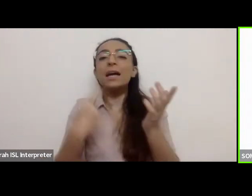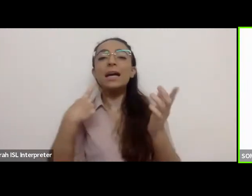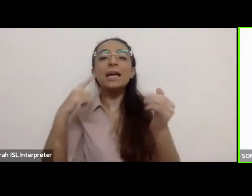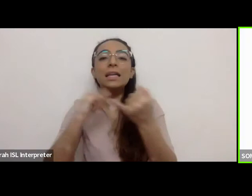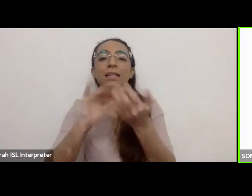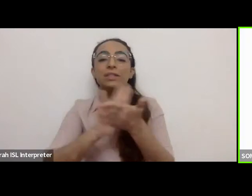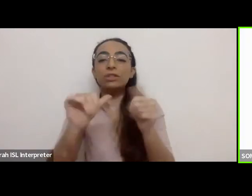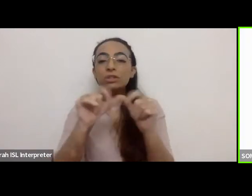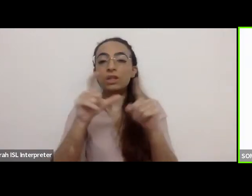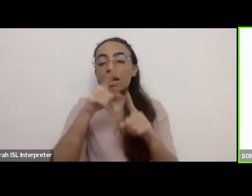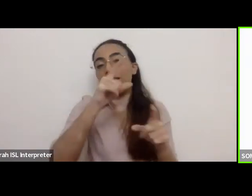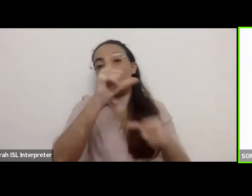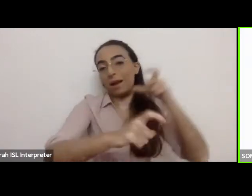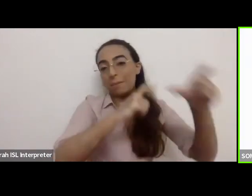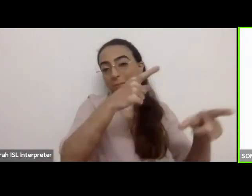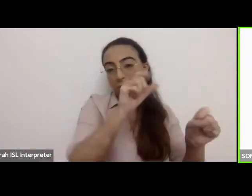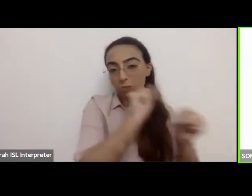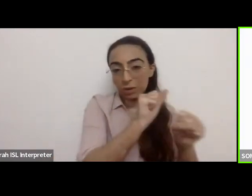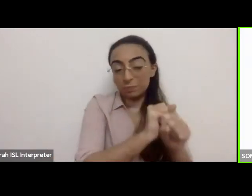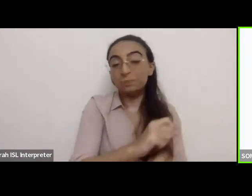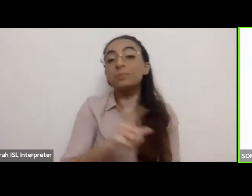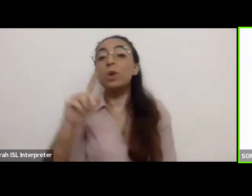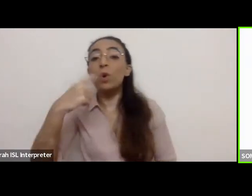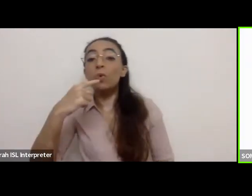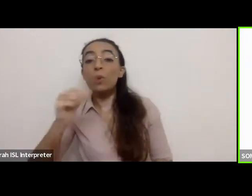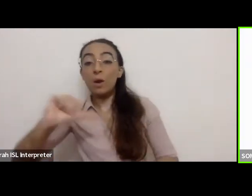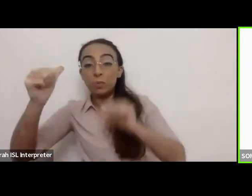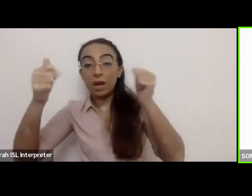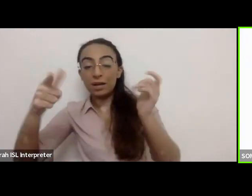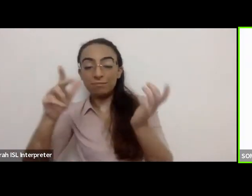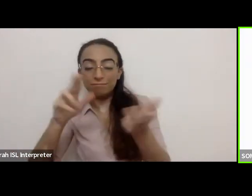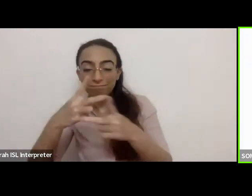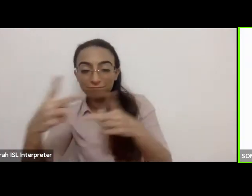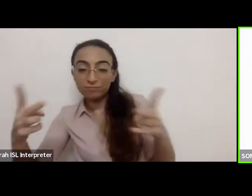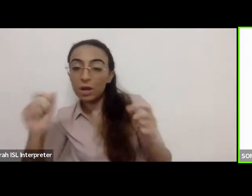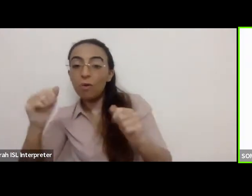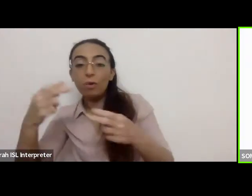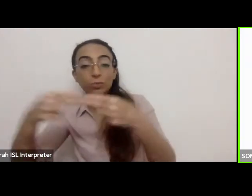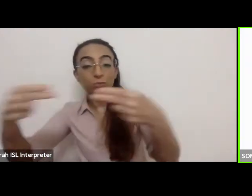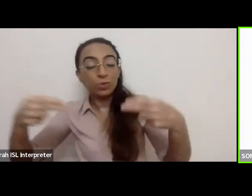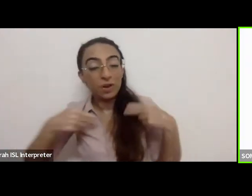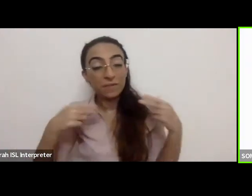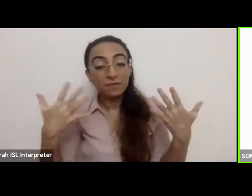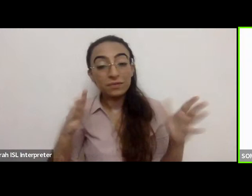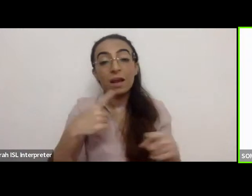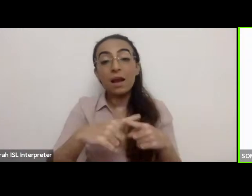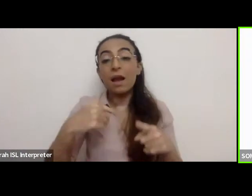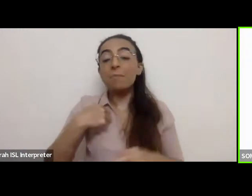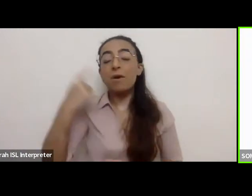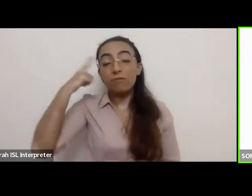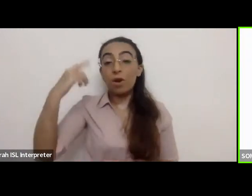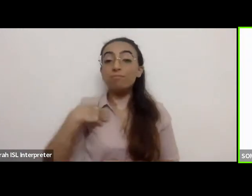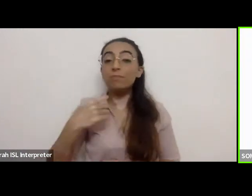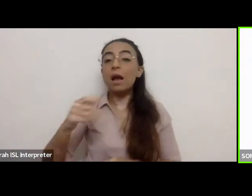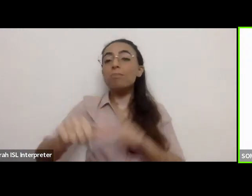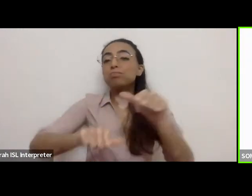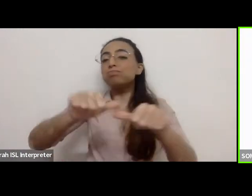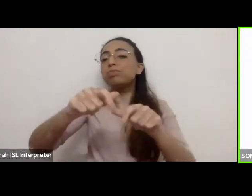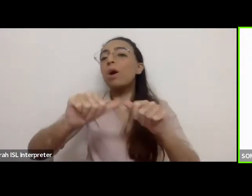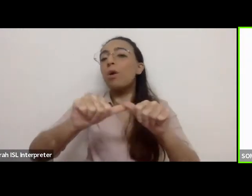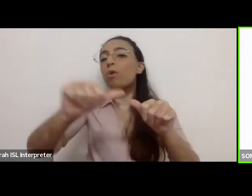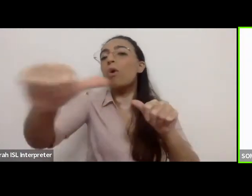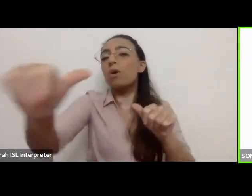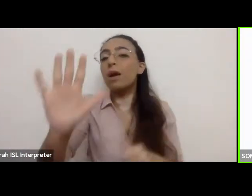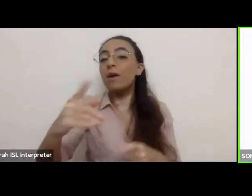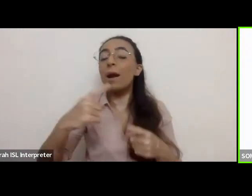the various winners of what they have done. I think the journey for us is quite long, but I think we are seeing